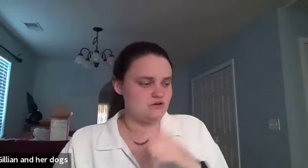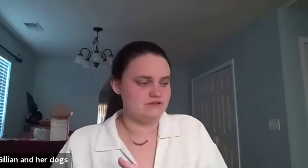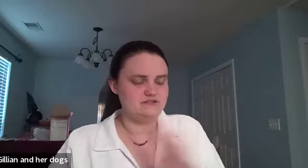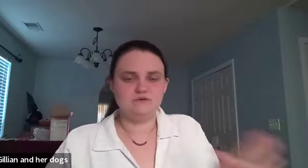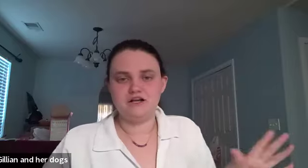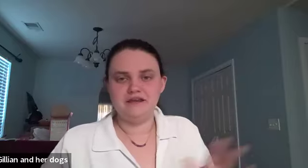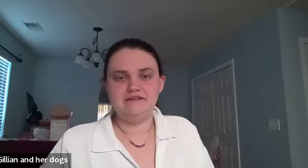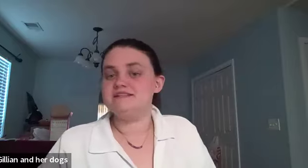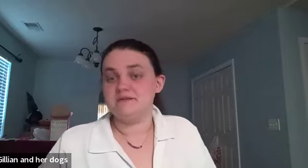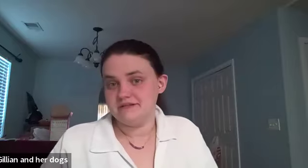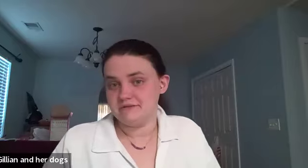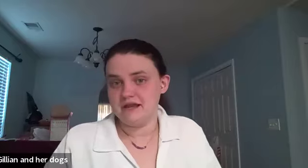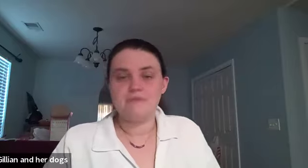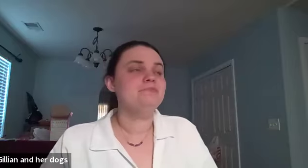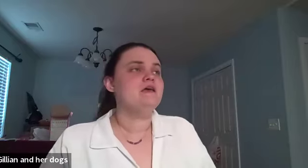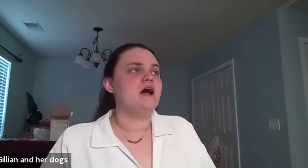struggle with it, so we're not going to even attempt it right now.